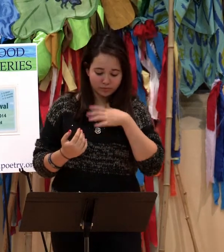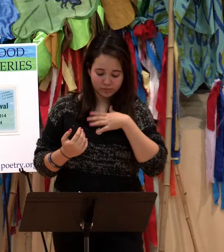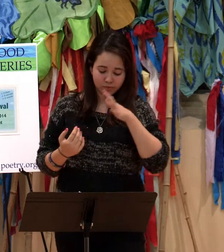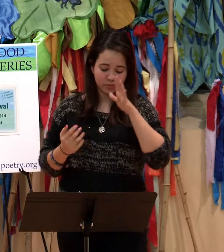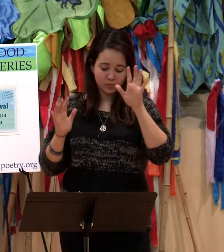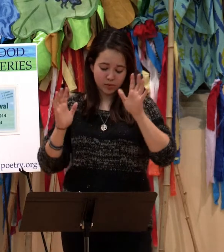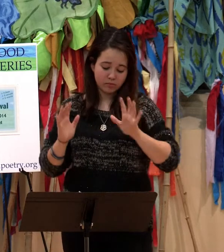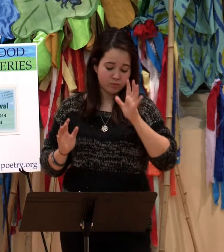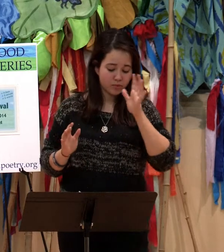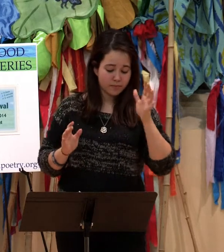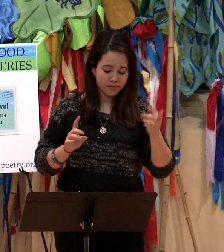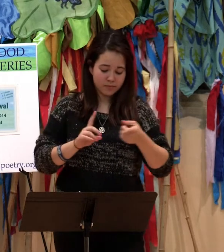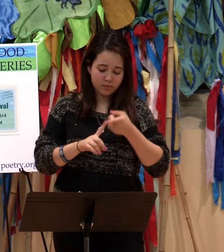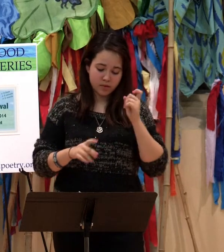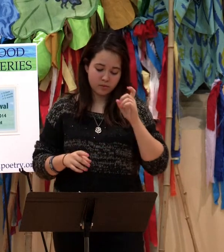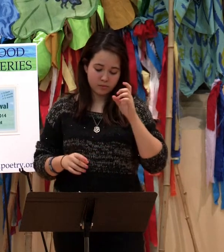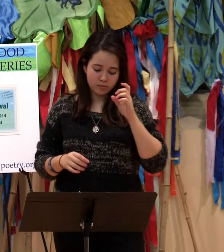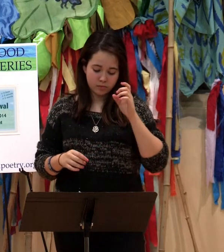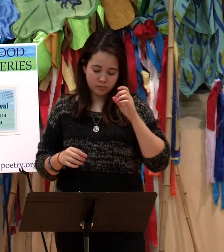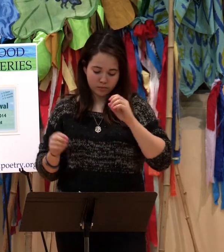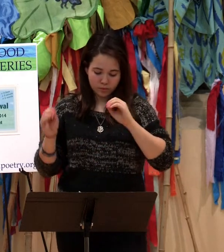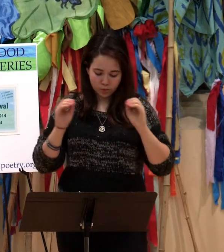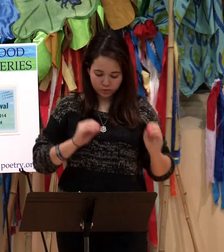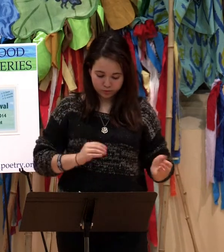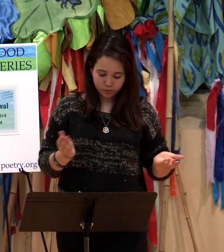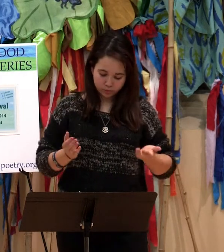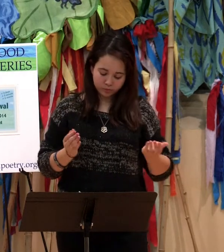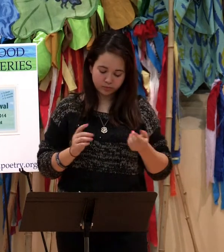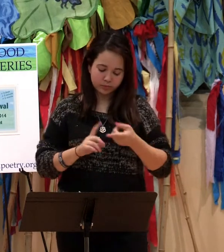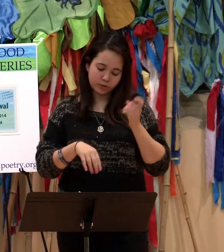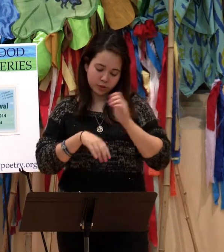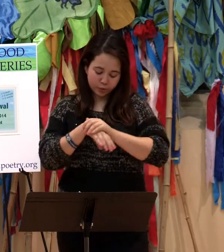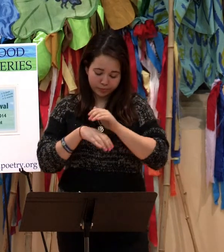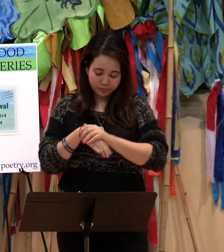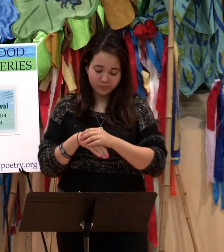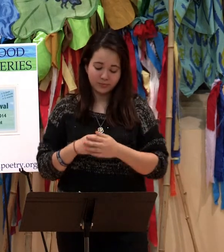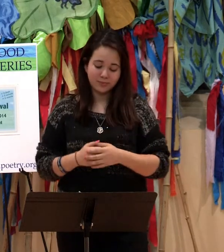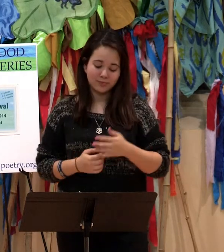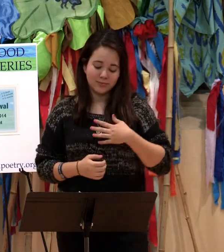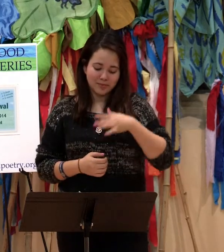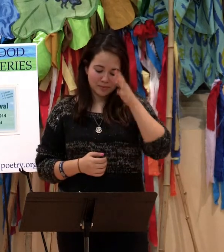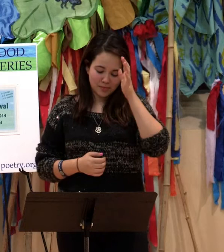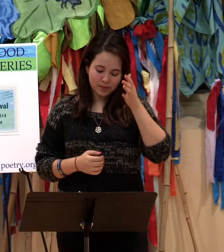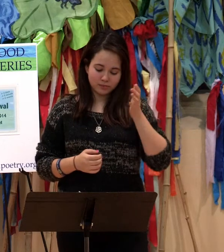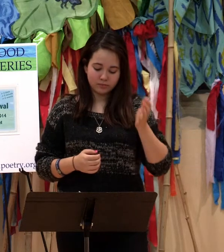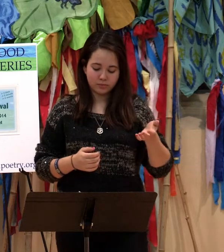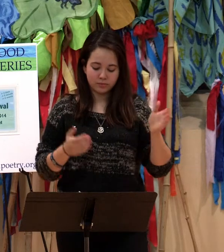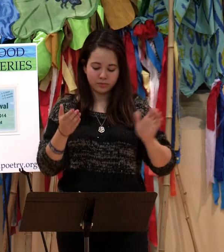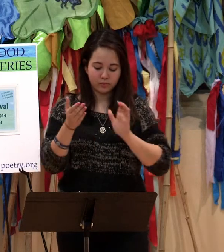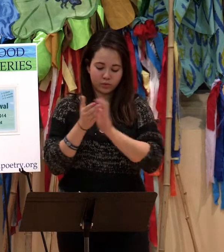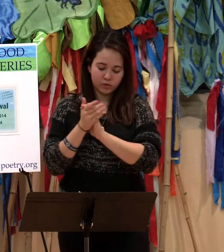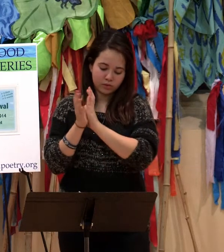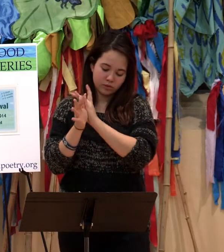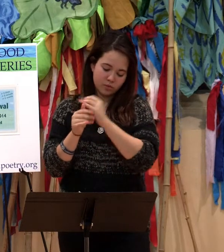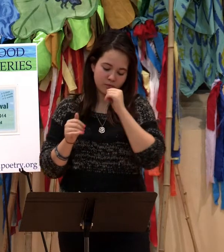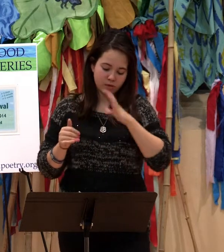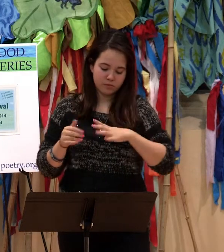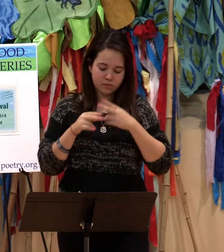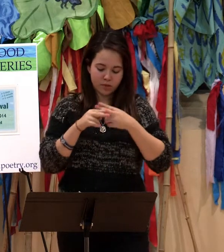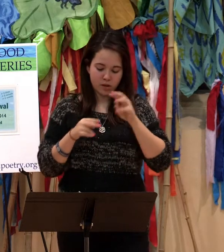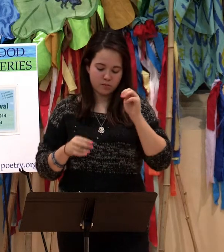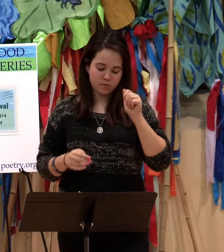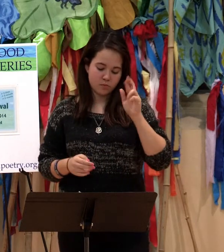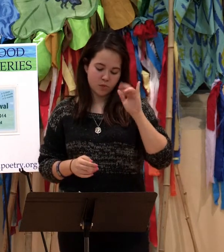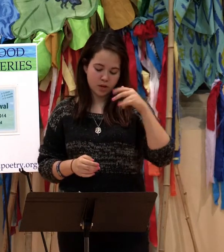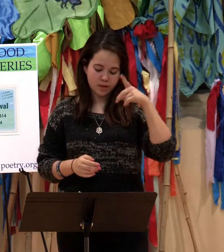From my mom's grandma, Dora, who moved here from England, and mom's grandpa, who married a